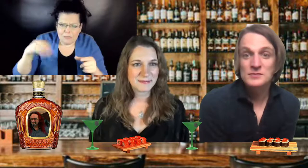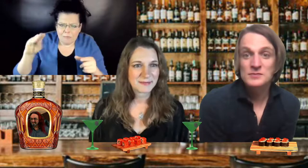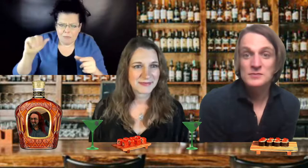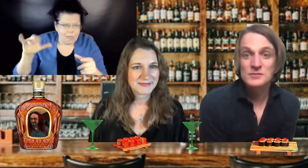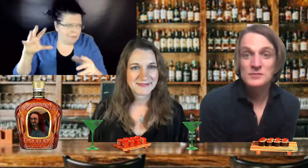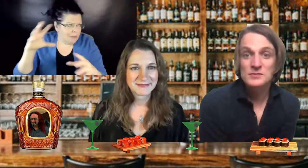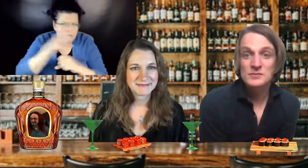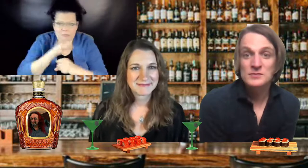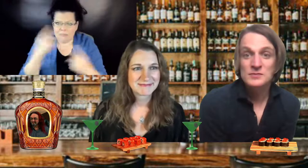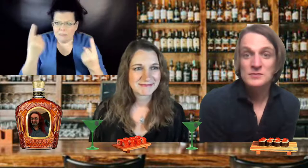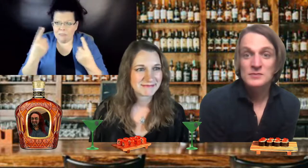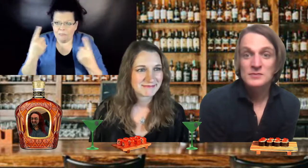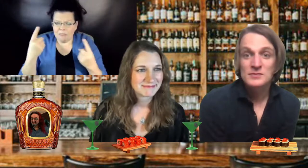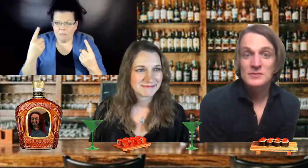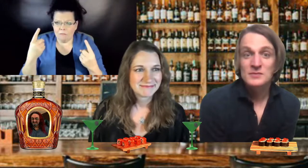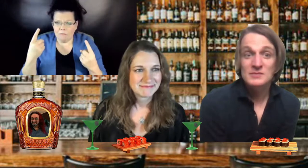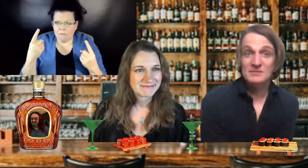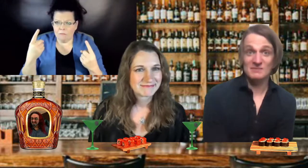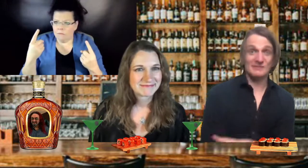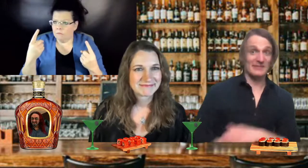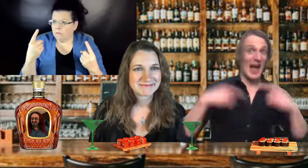getting?